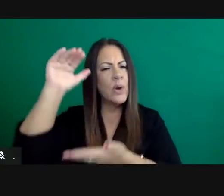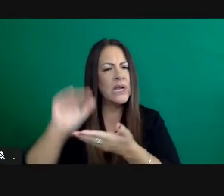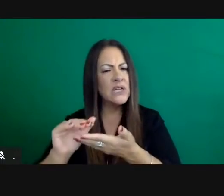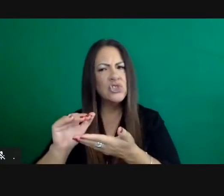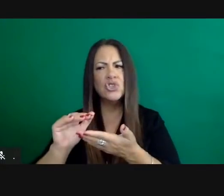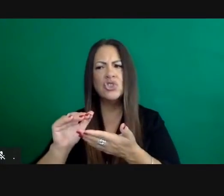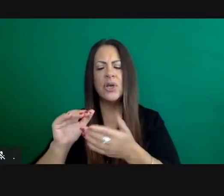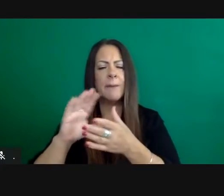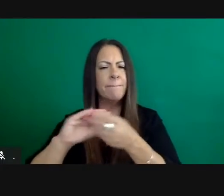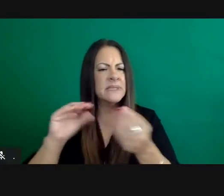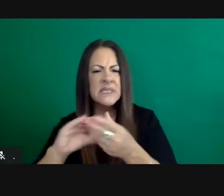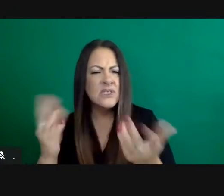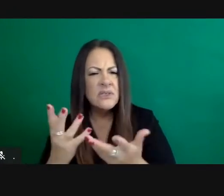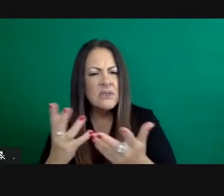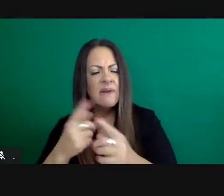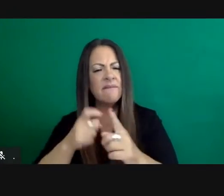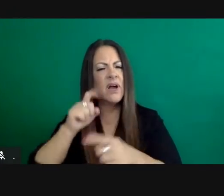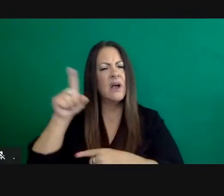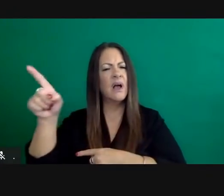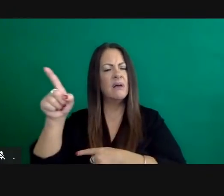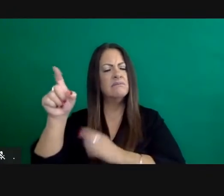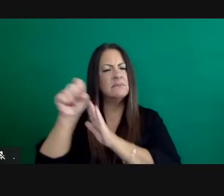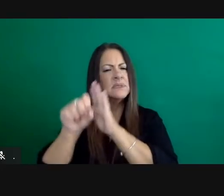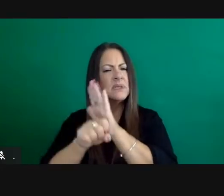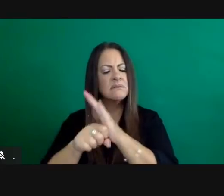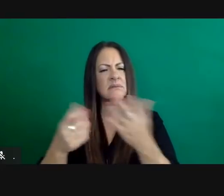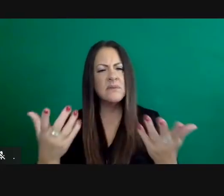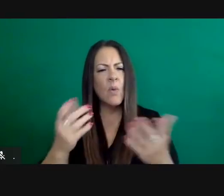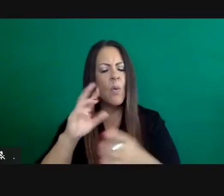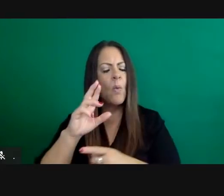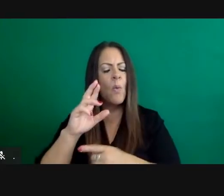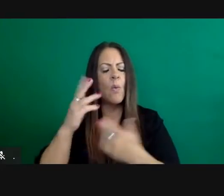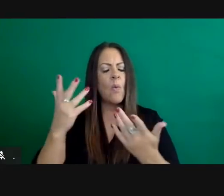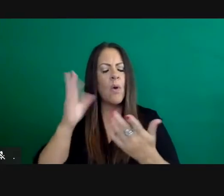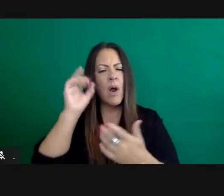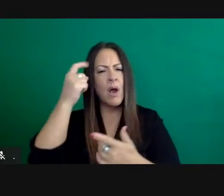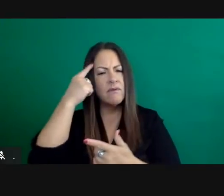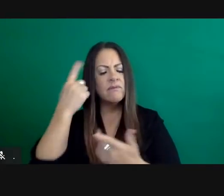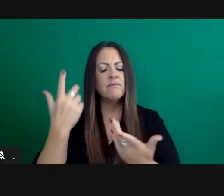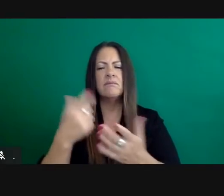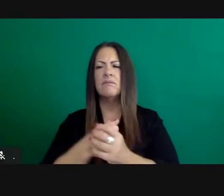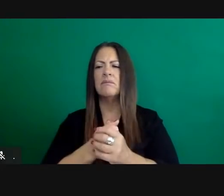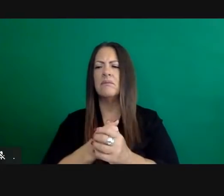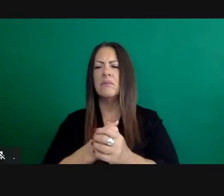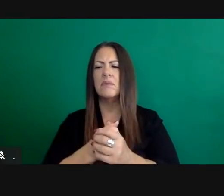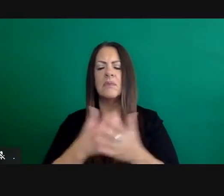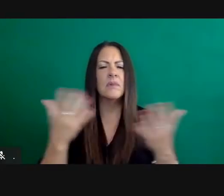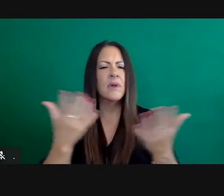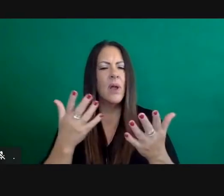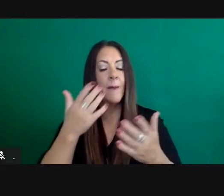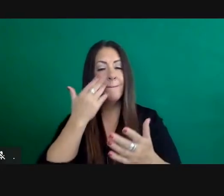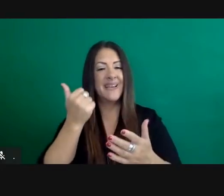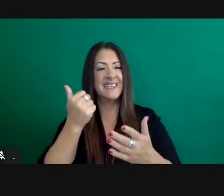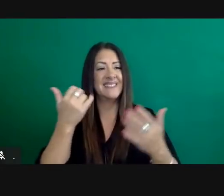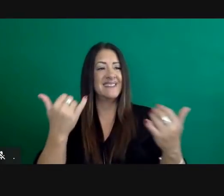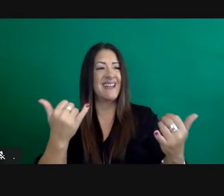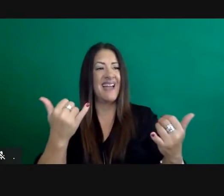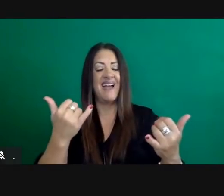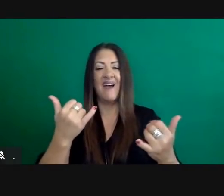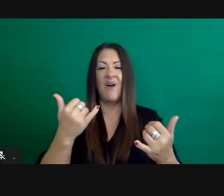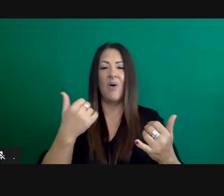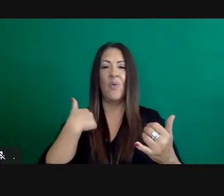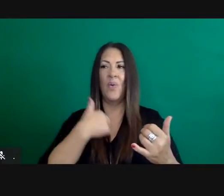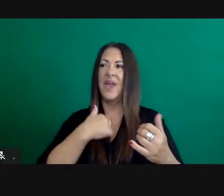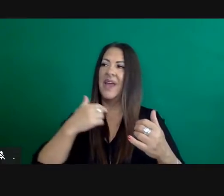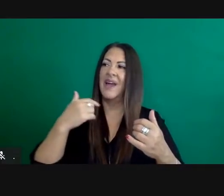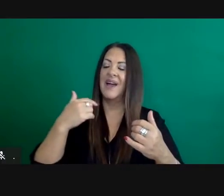administration. I wonder if it is an acknowledgement, perhaps, that, with the holidays coming, starting with Halloween,